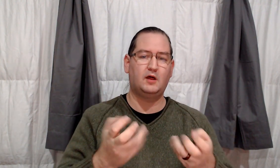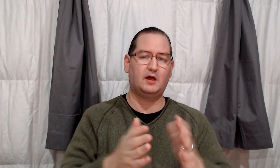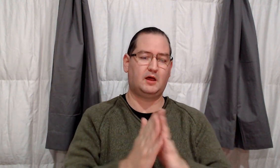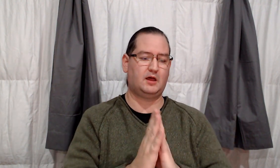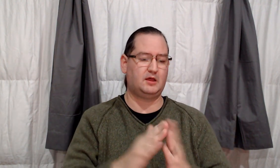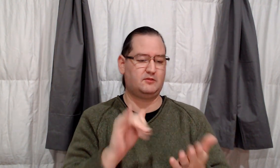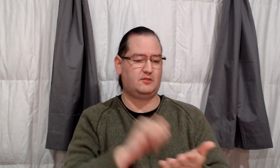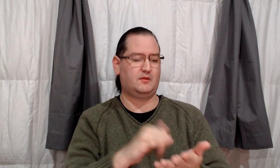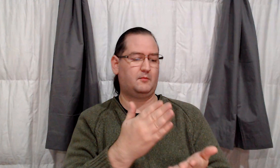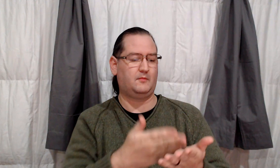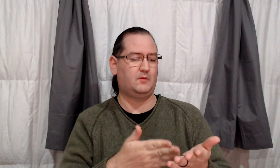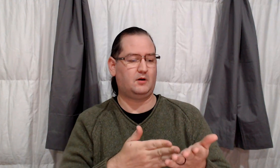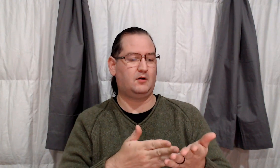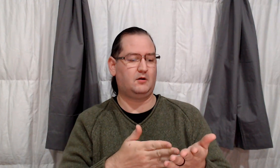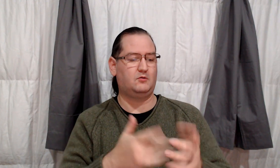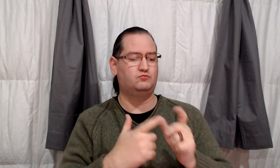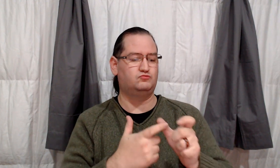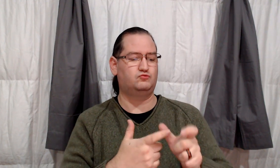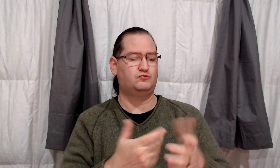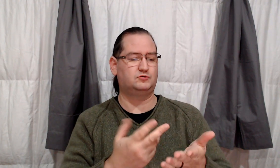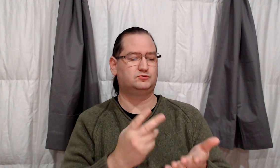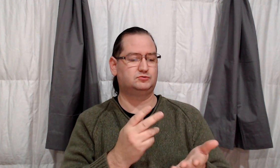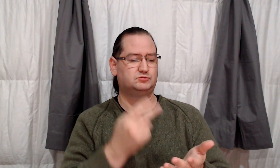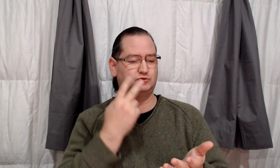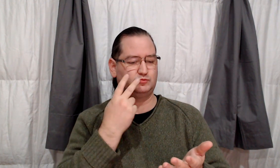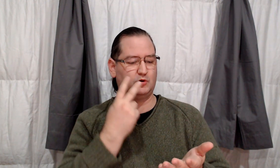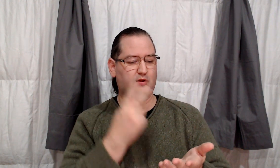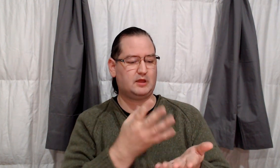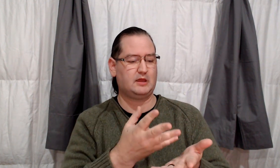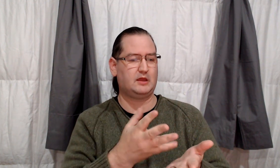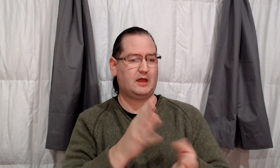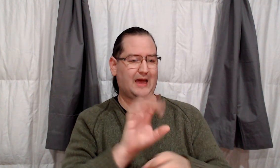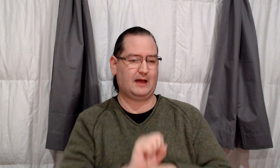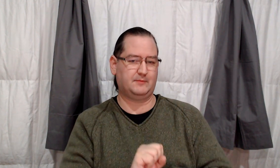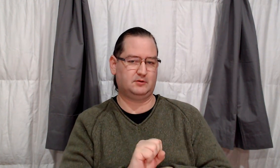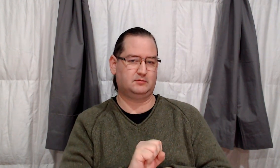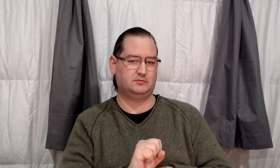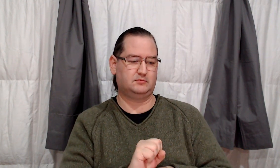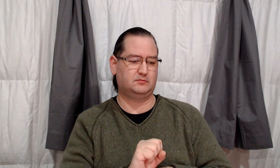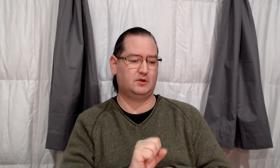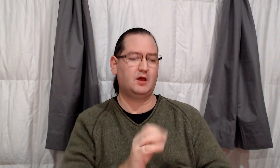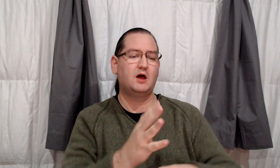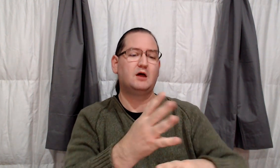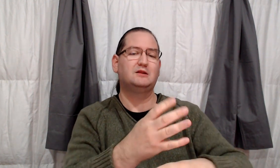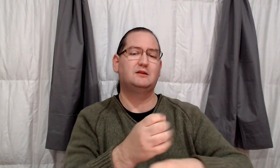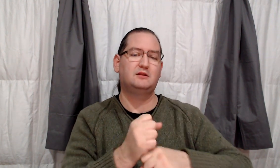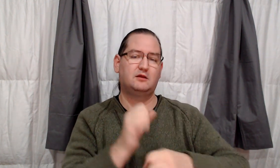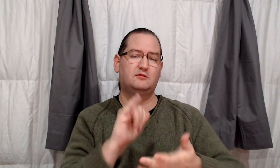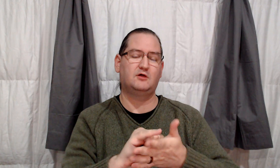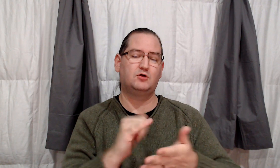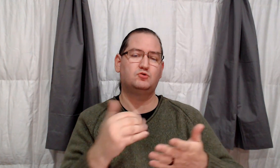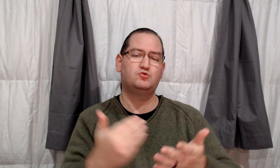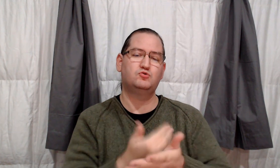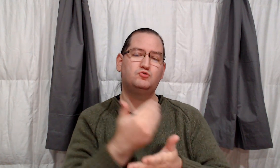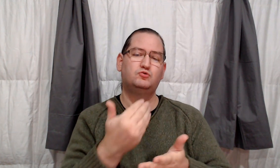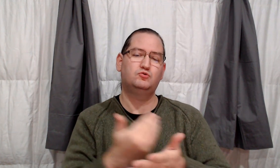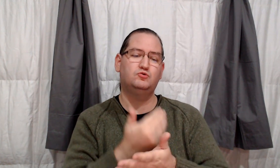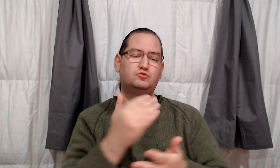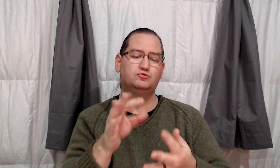habit, take that new choice, integrate it into your body, into your mind, at